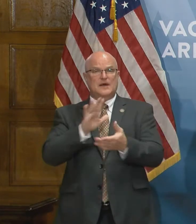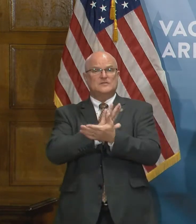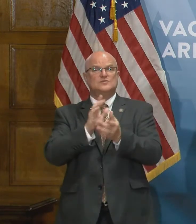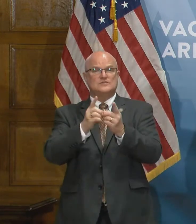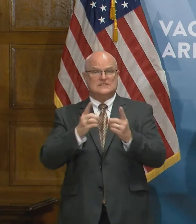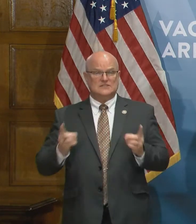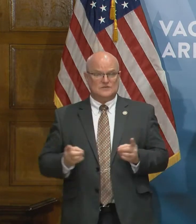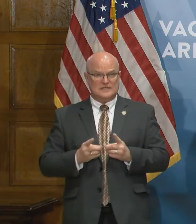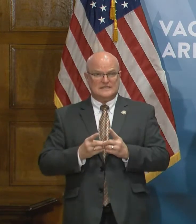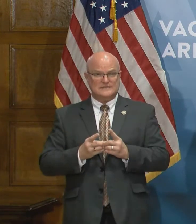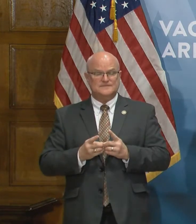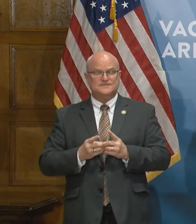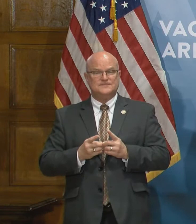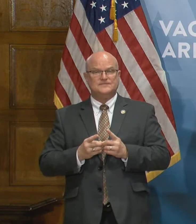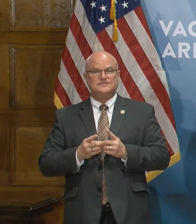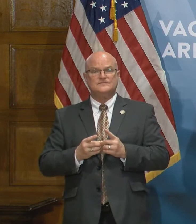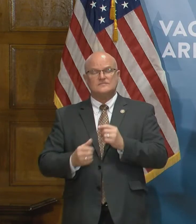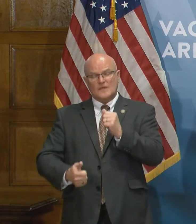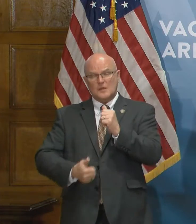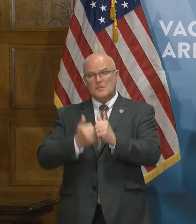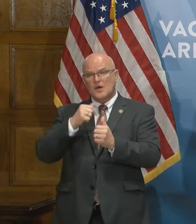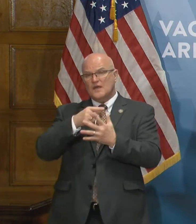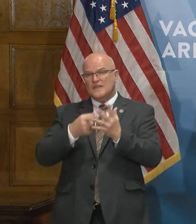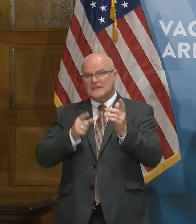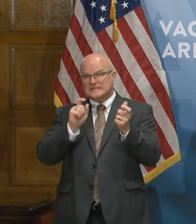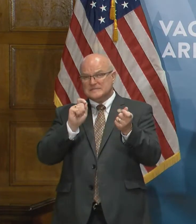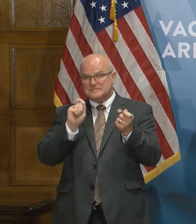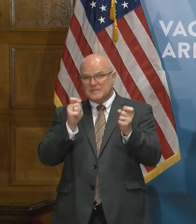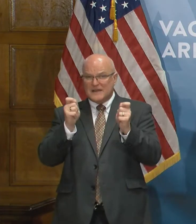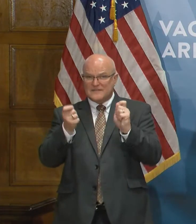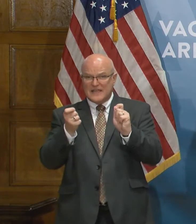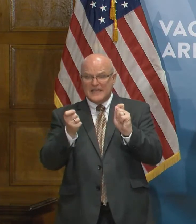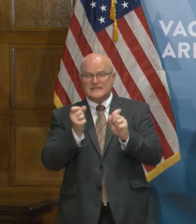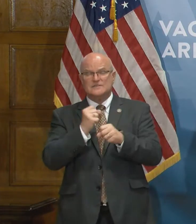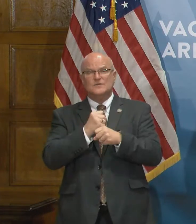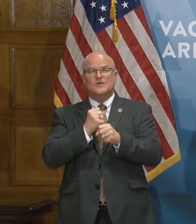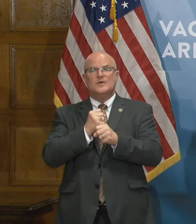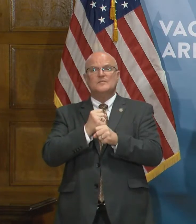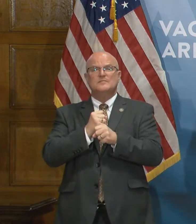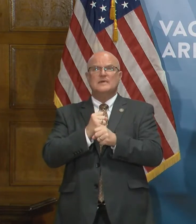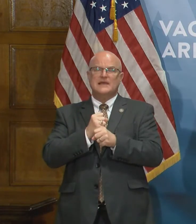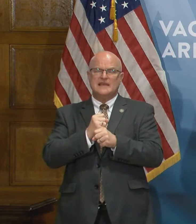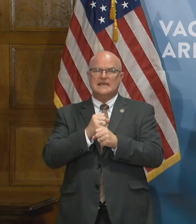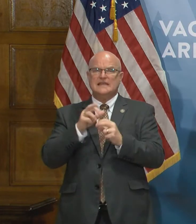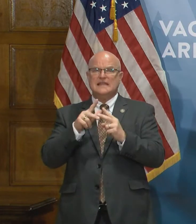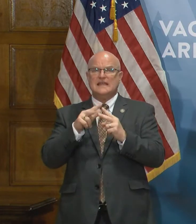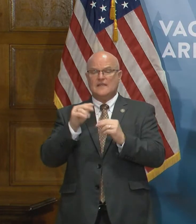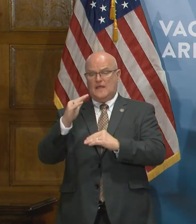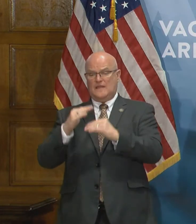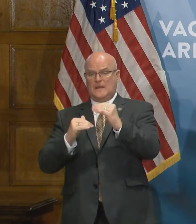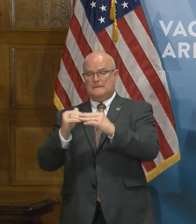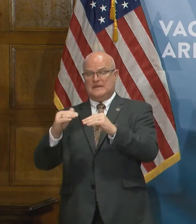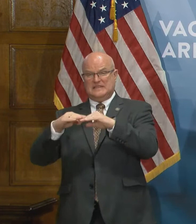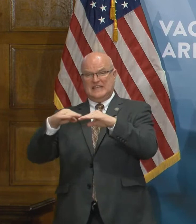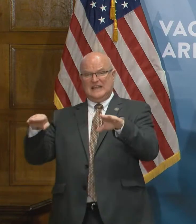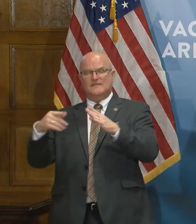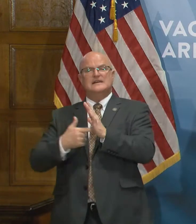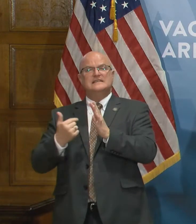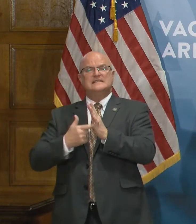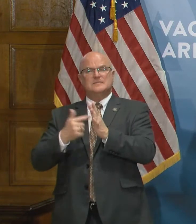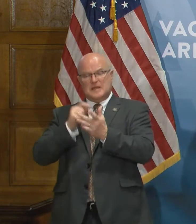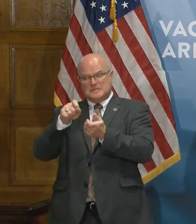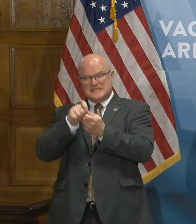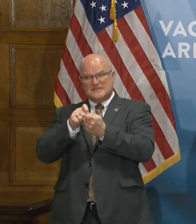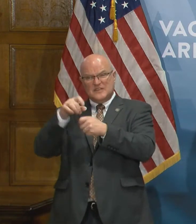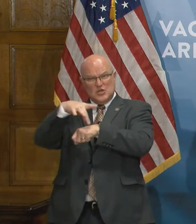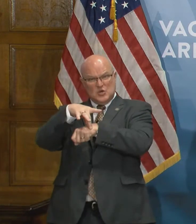school districts. And most of these modifications were made at either the building level, sometimes even a